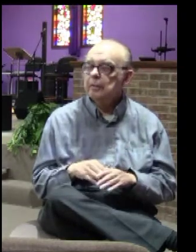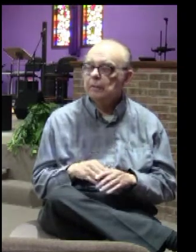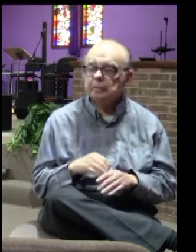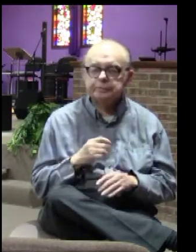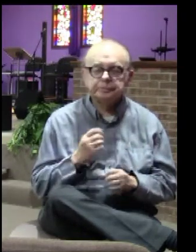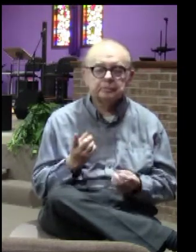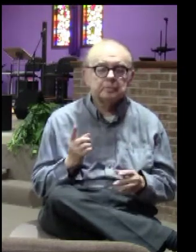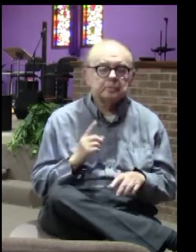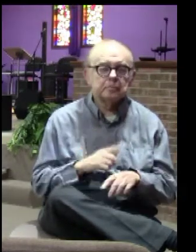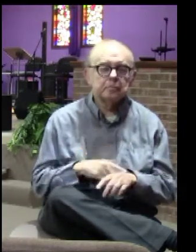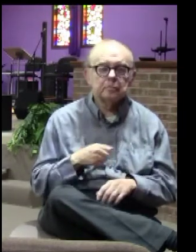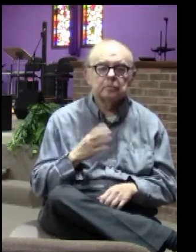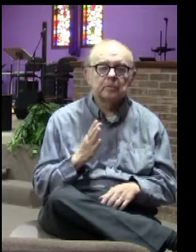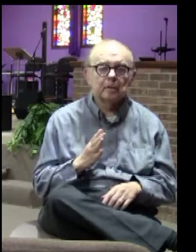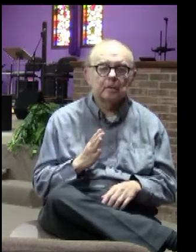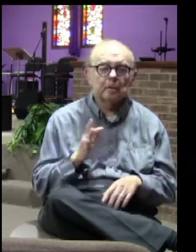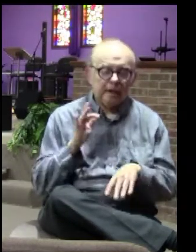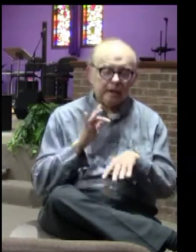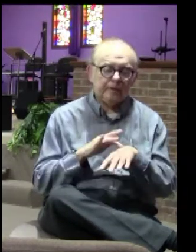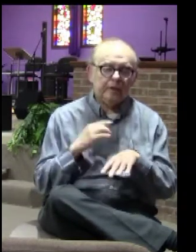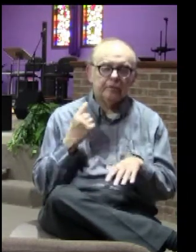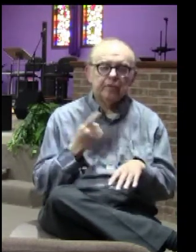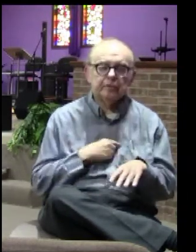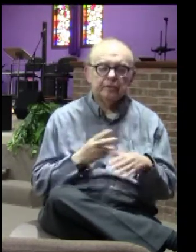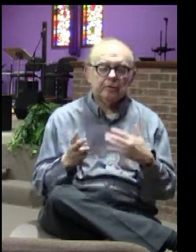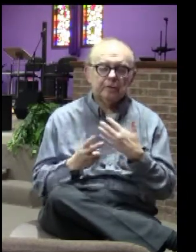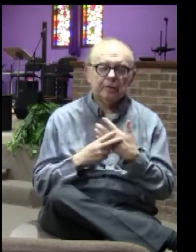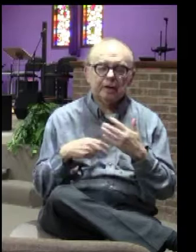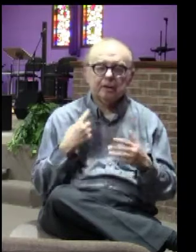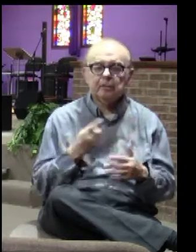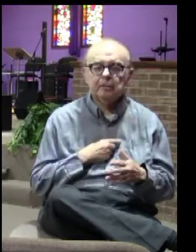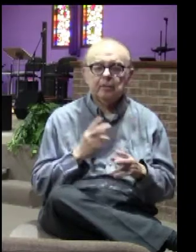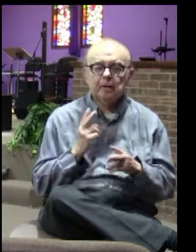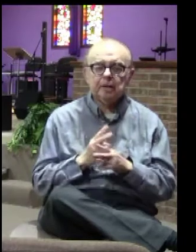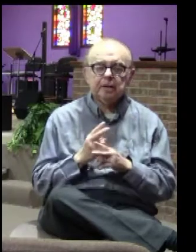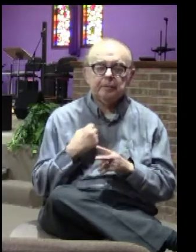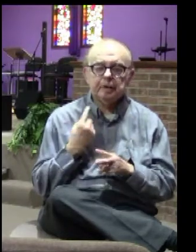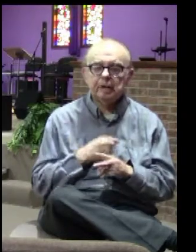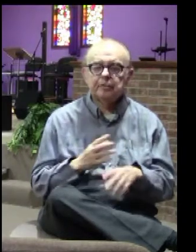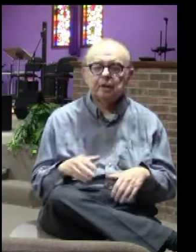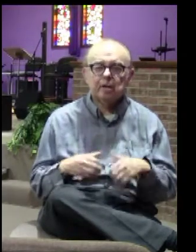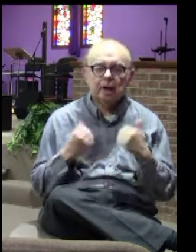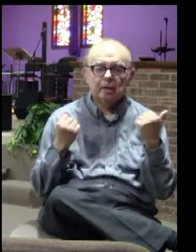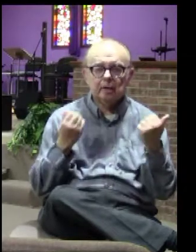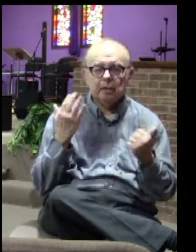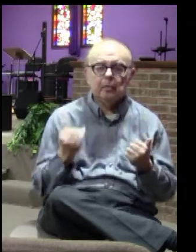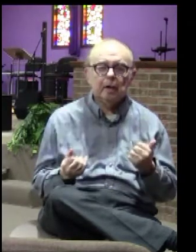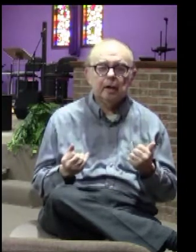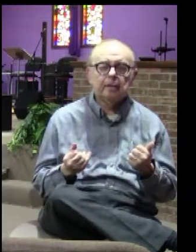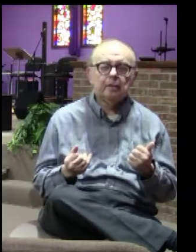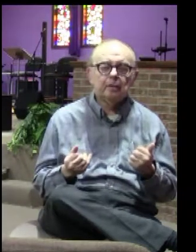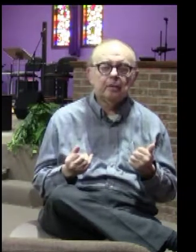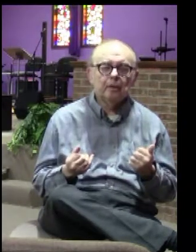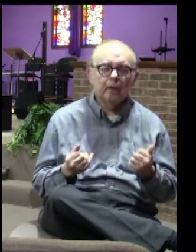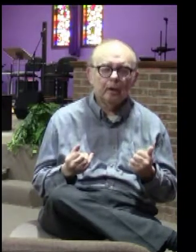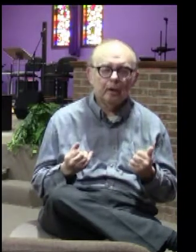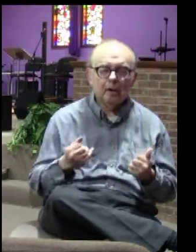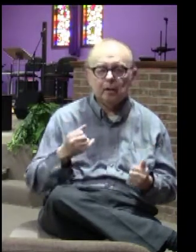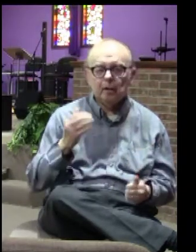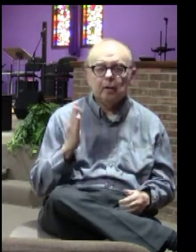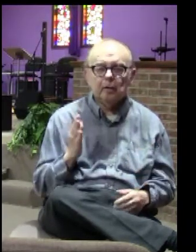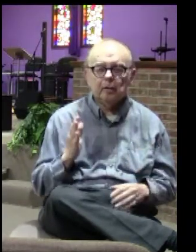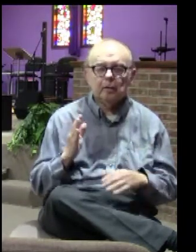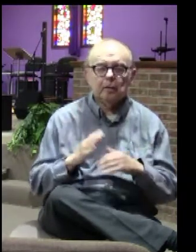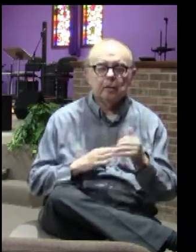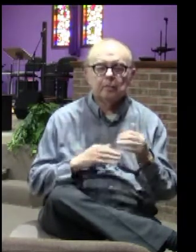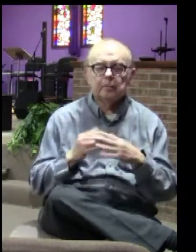There are so many times that God is laying His hands on us and protecting us and keeping us alive. Because why? He uniquely